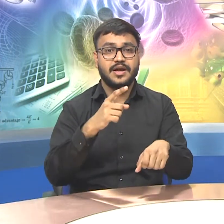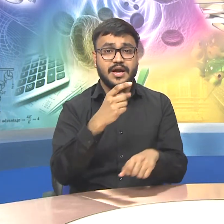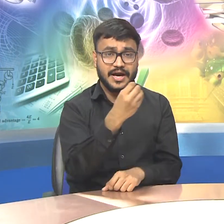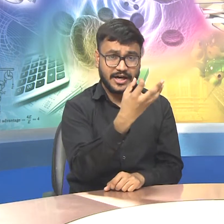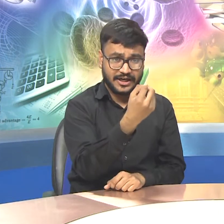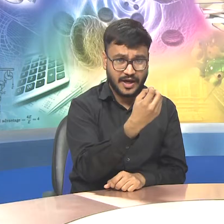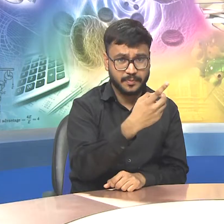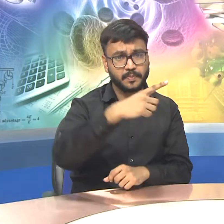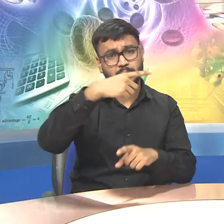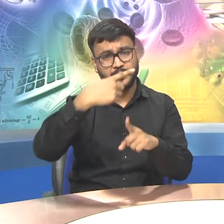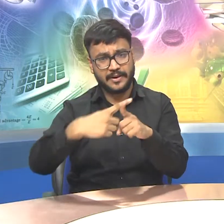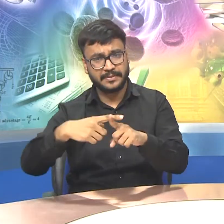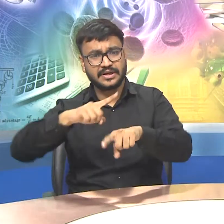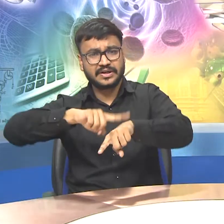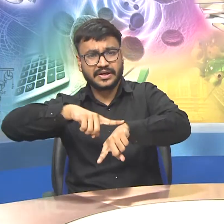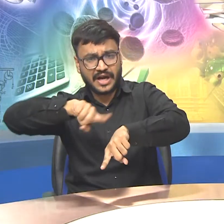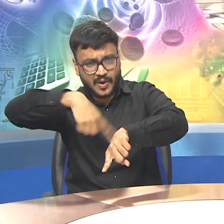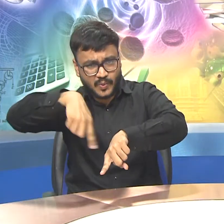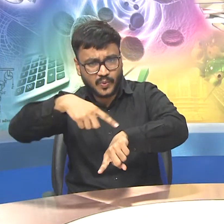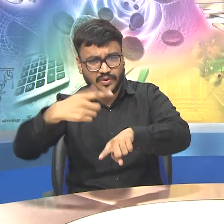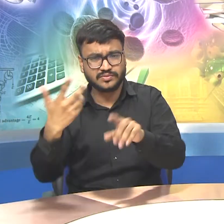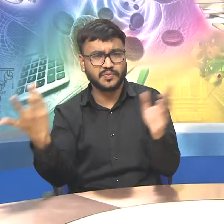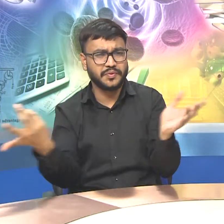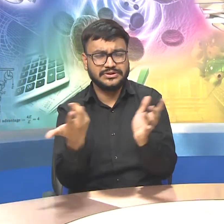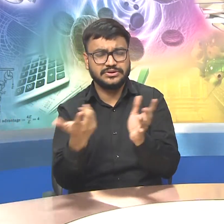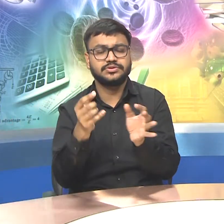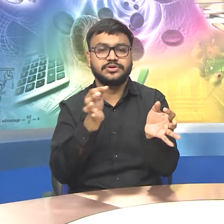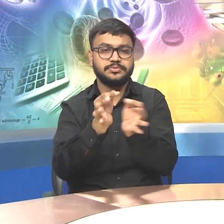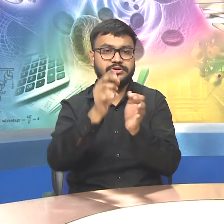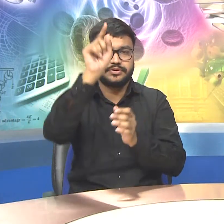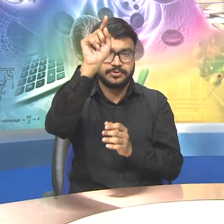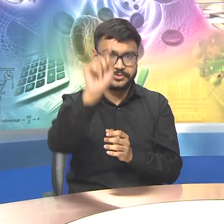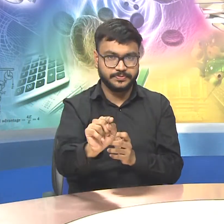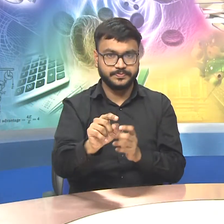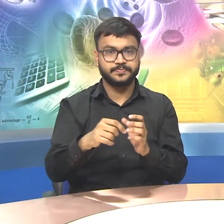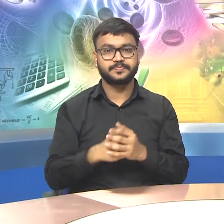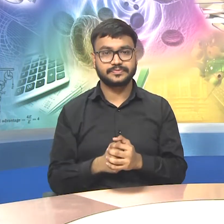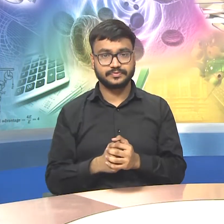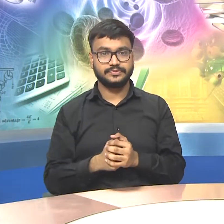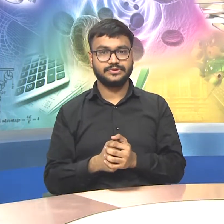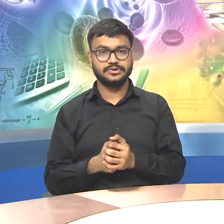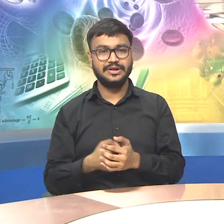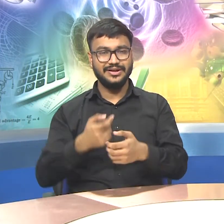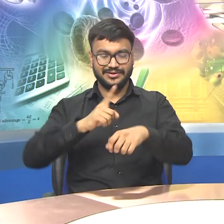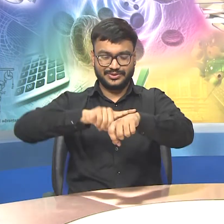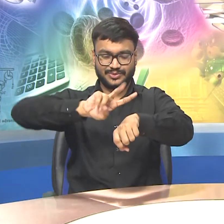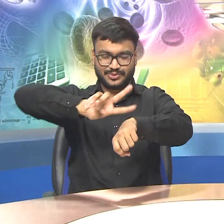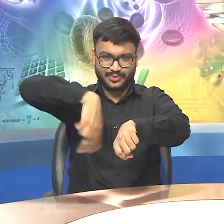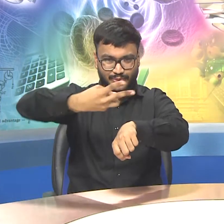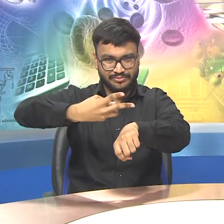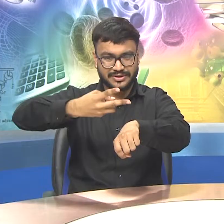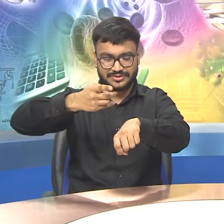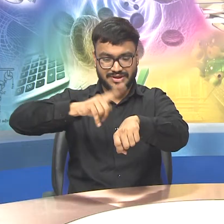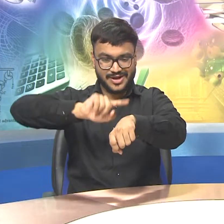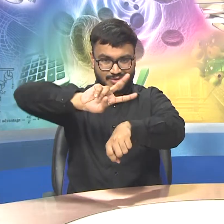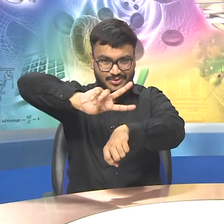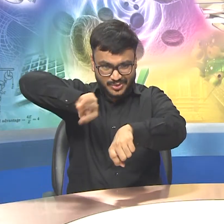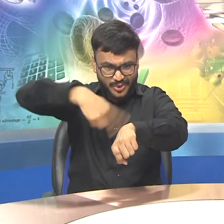Now if we do the sign of hours, so we can also use same as previous the sign